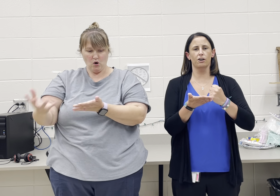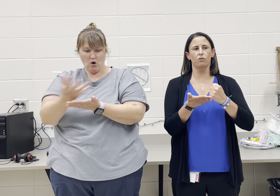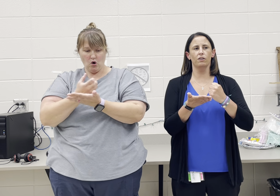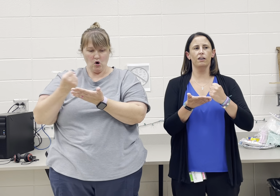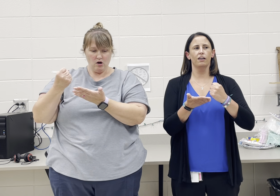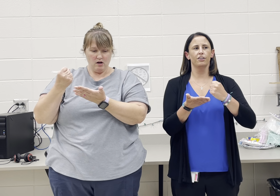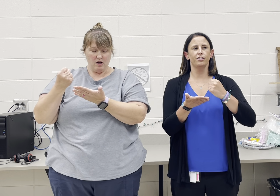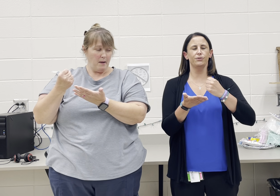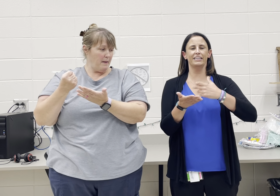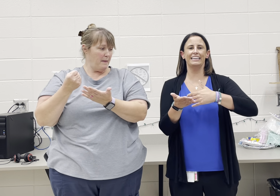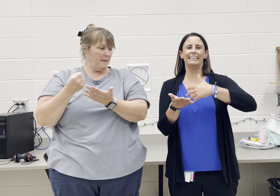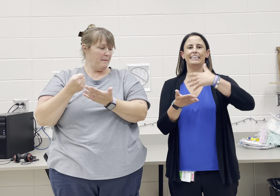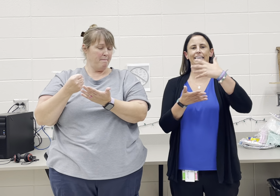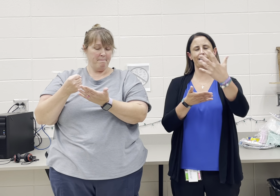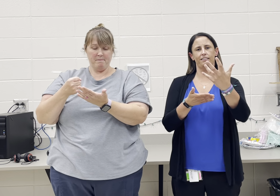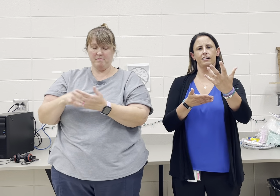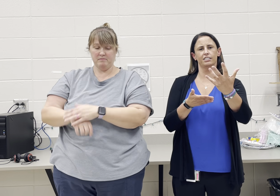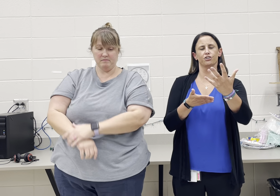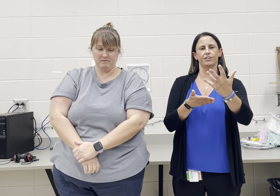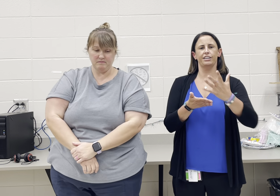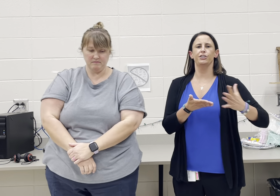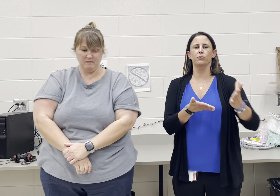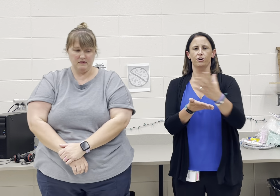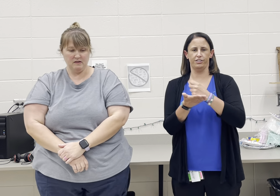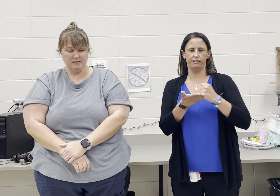So, you didn't get a degree, you earned it.